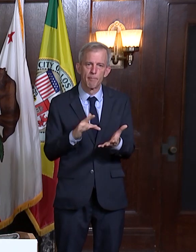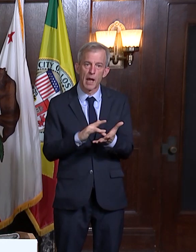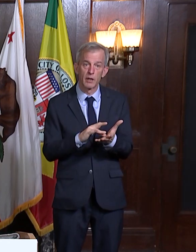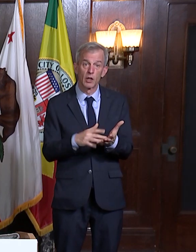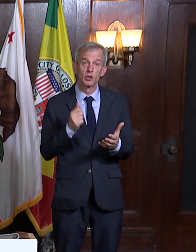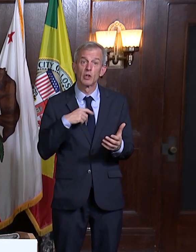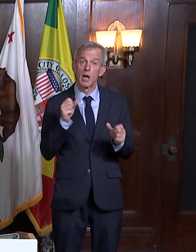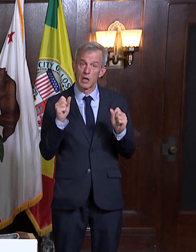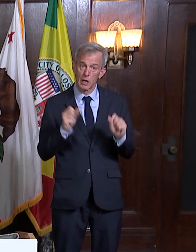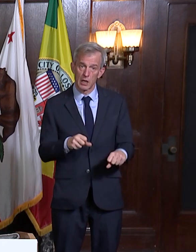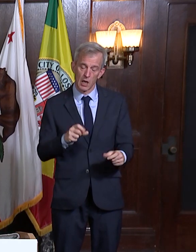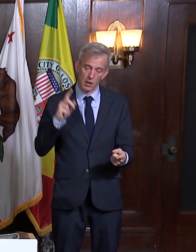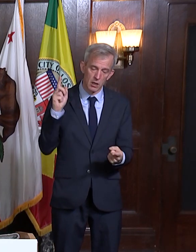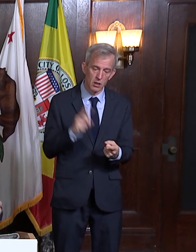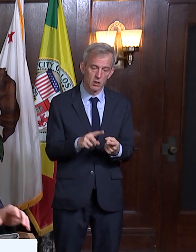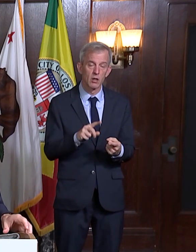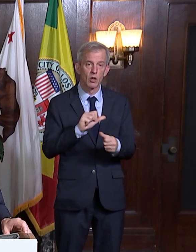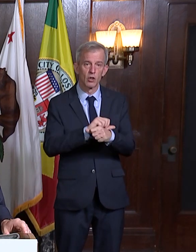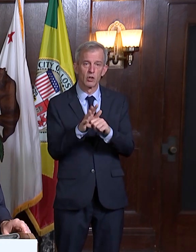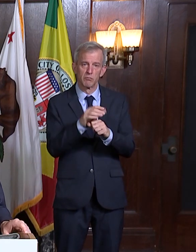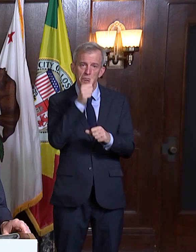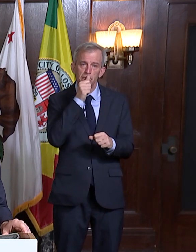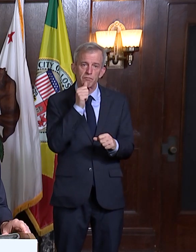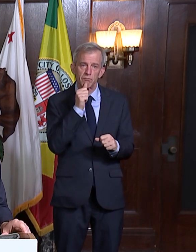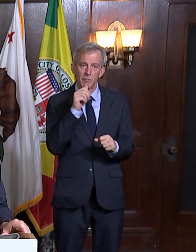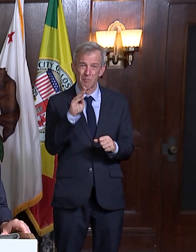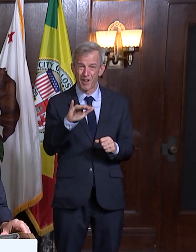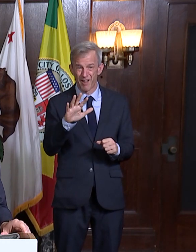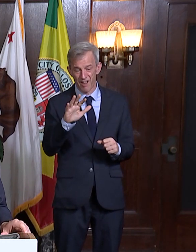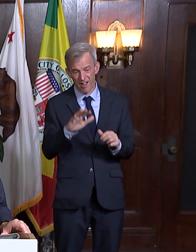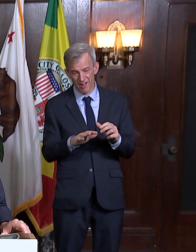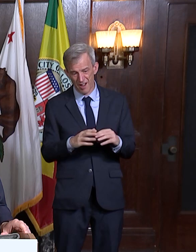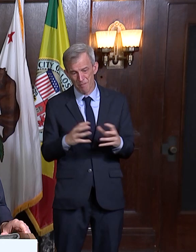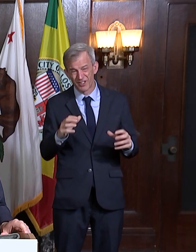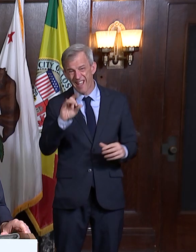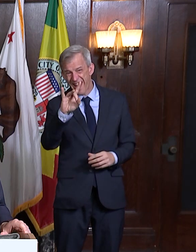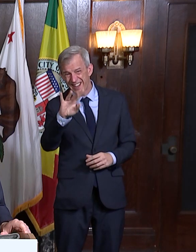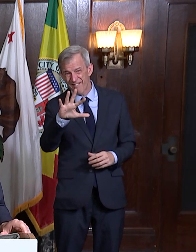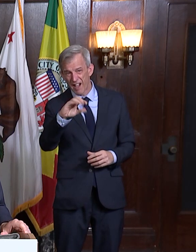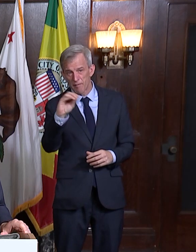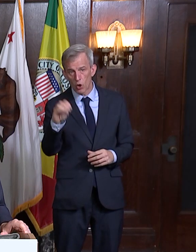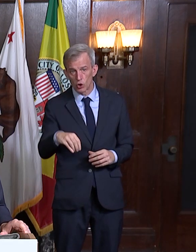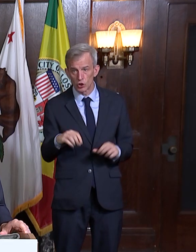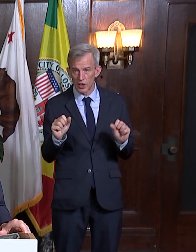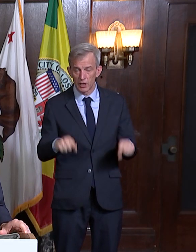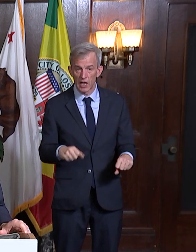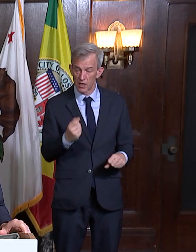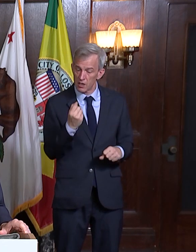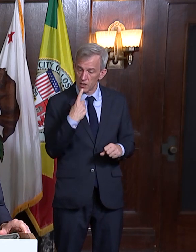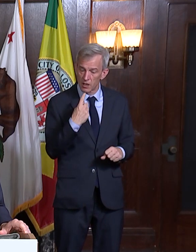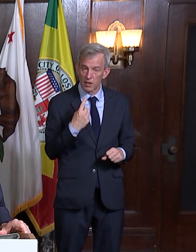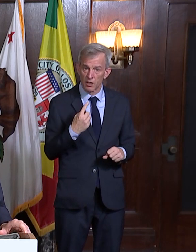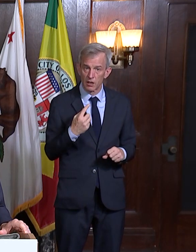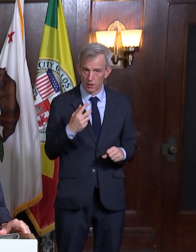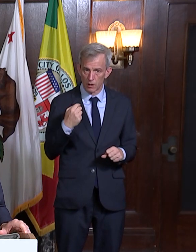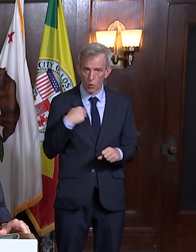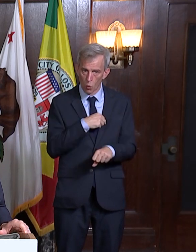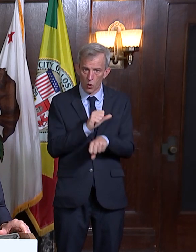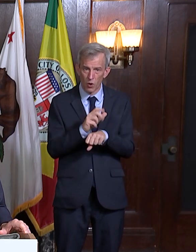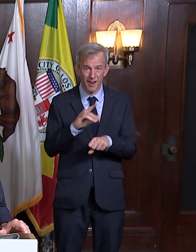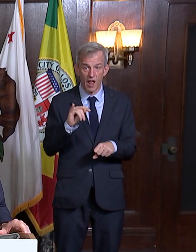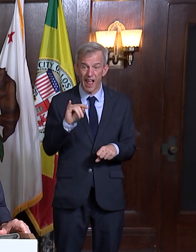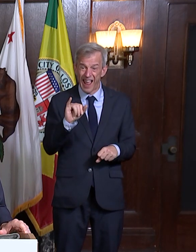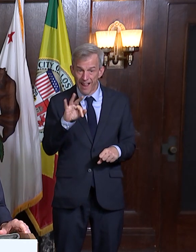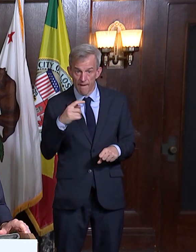cut COVID suffering by as much as 85%. If we make a push, we don't have to live this way for the rest of our